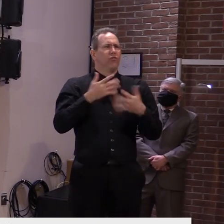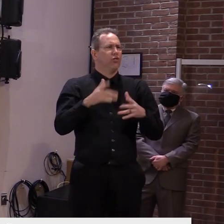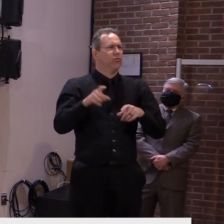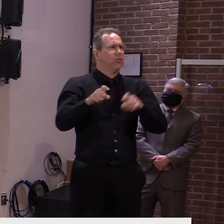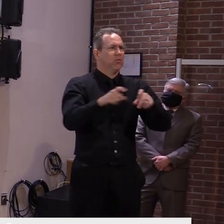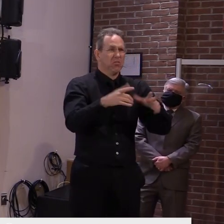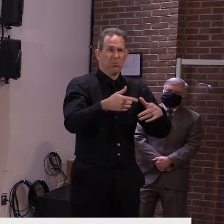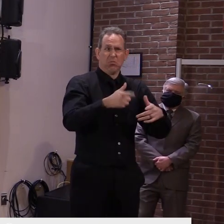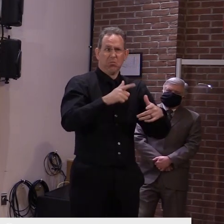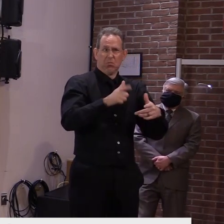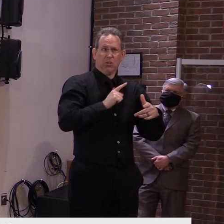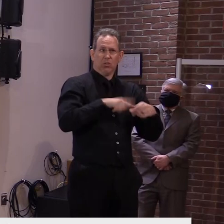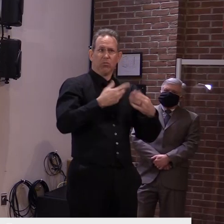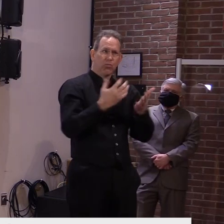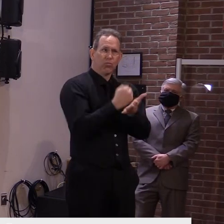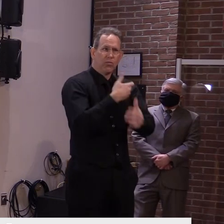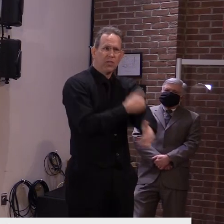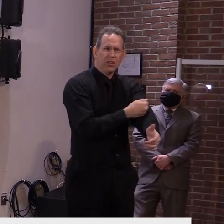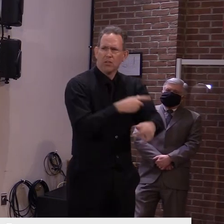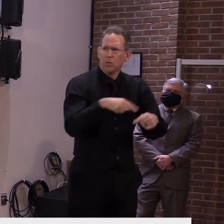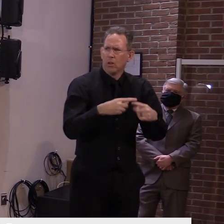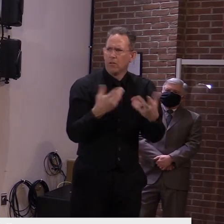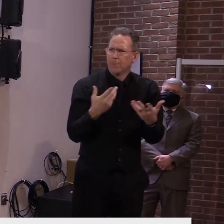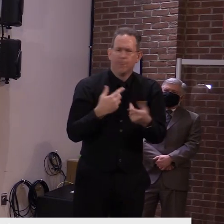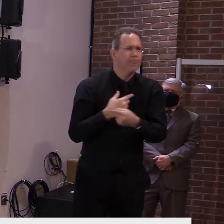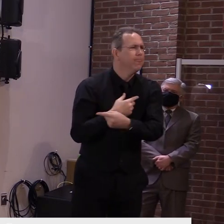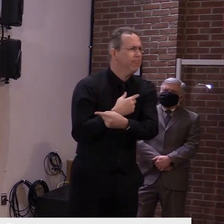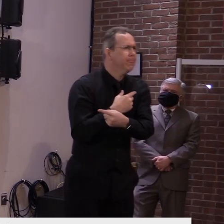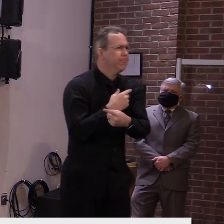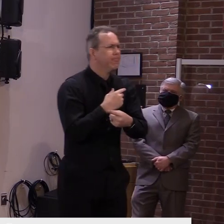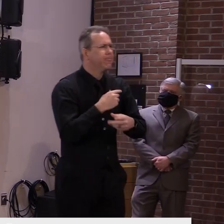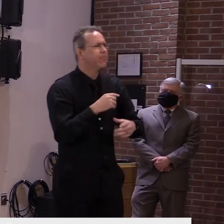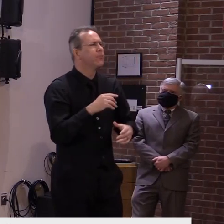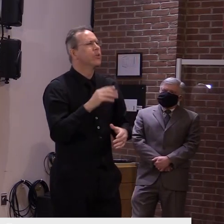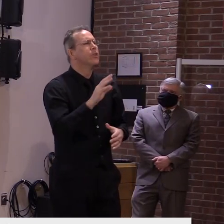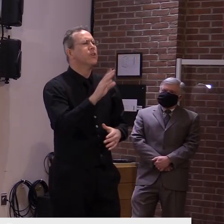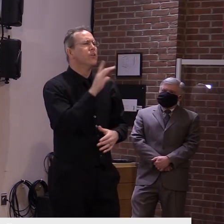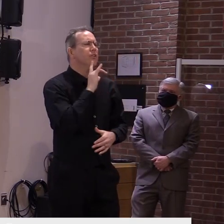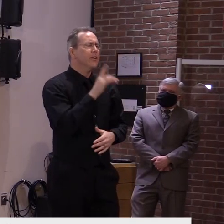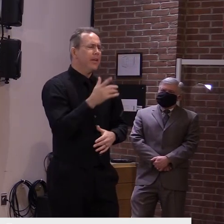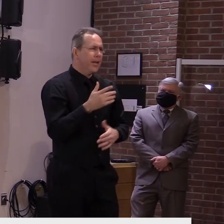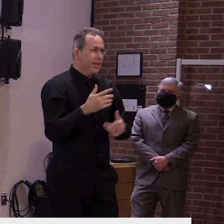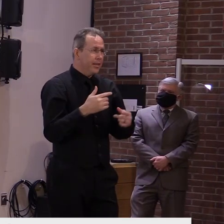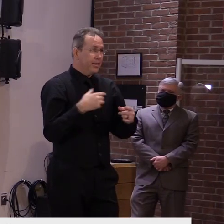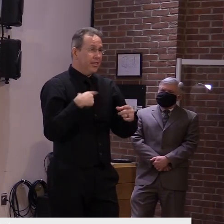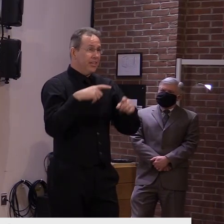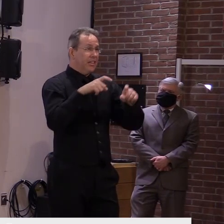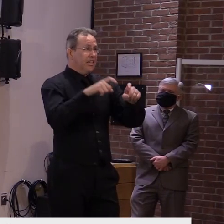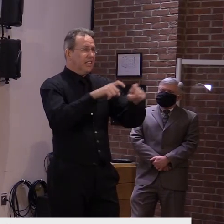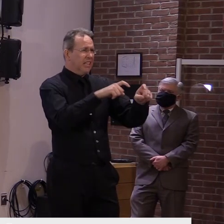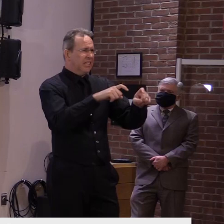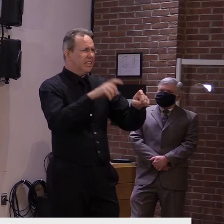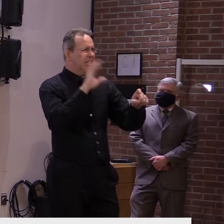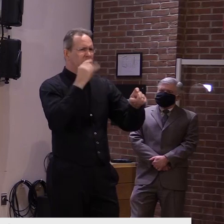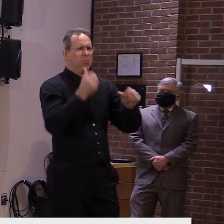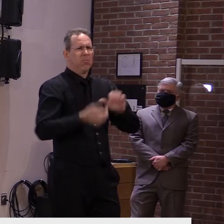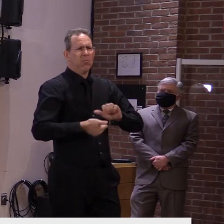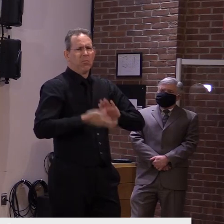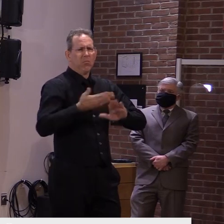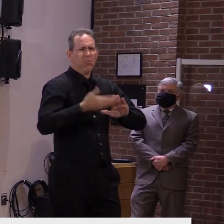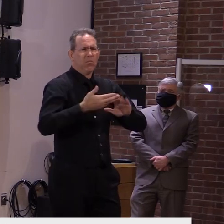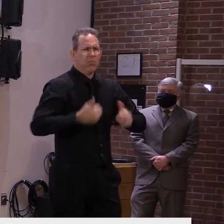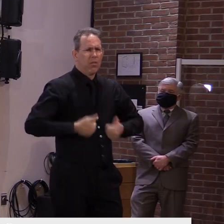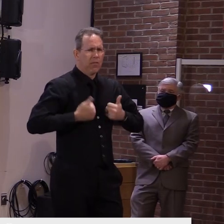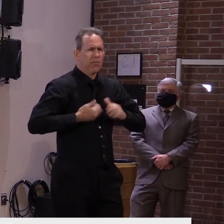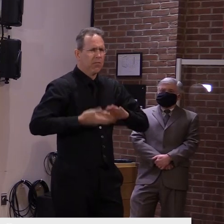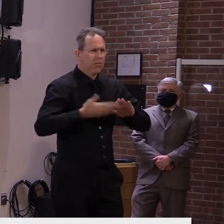not vaccinated. There will still be positive cases because it's going to take us a while to work through, although a very short